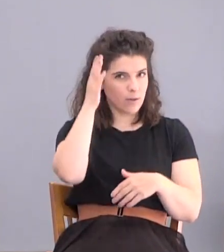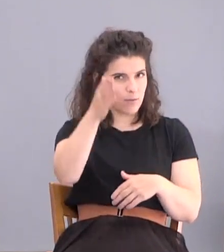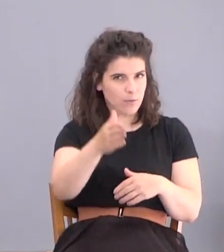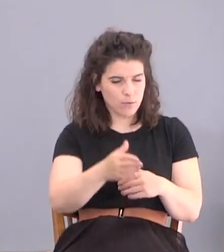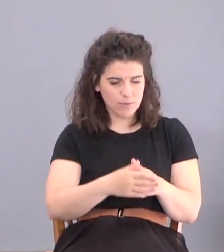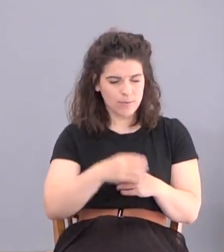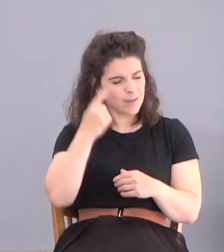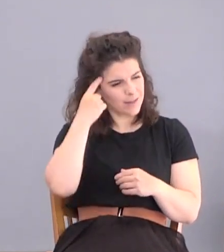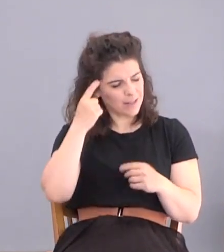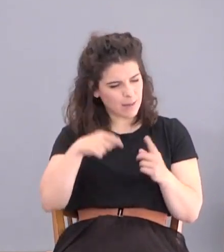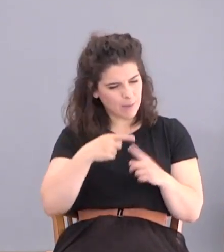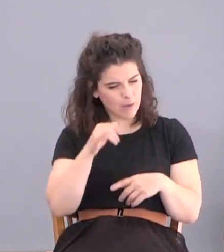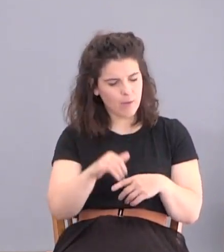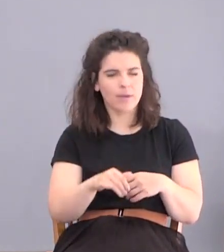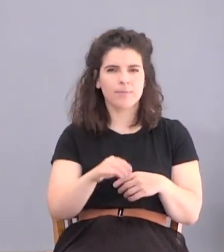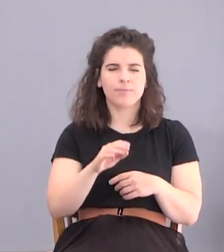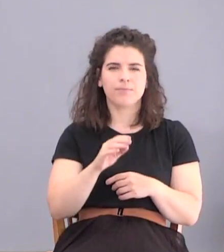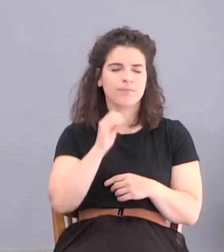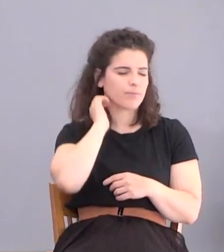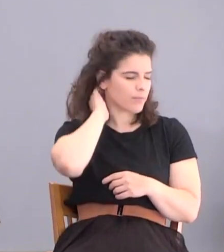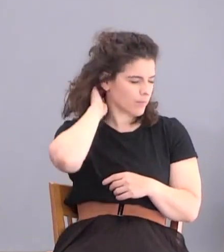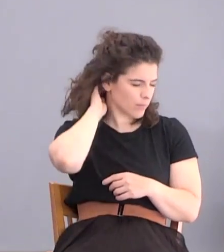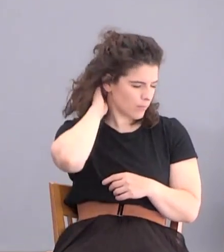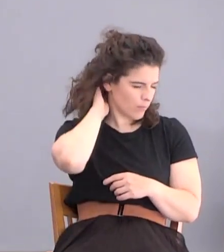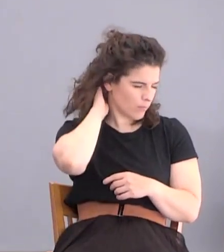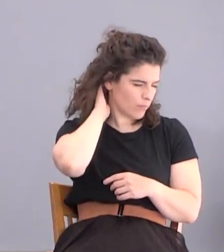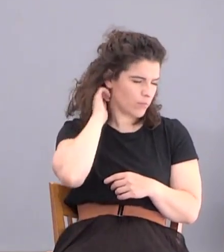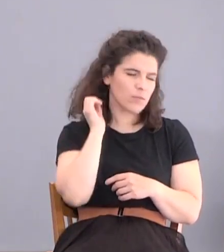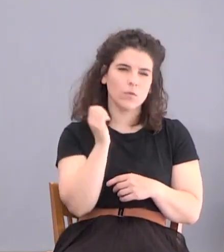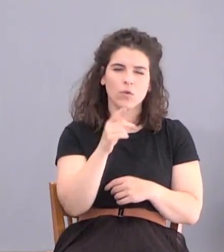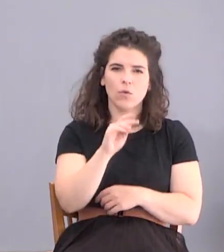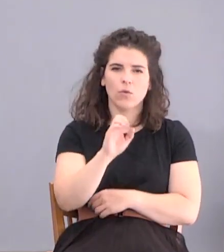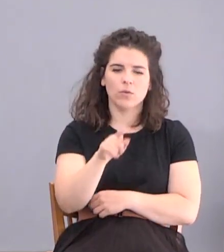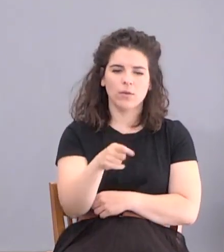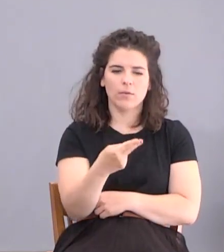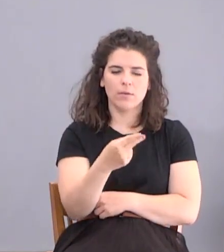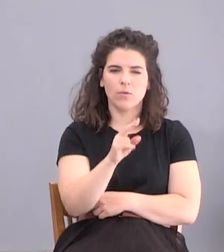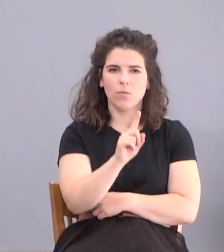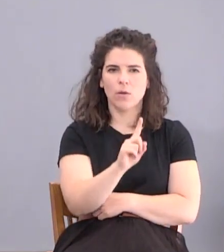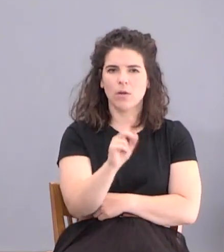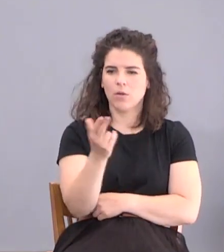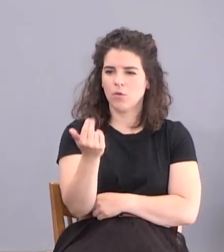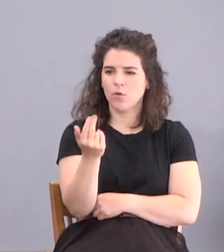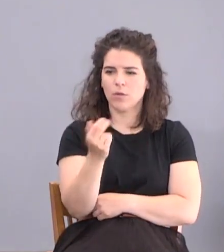And you think about that. Turn to Ephesians 1:13 real quick. Let's just read that.